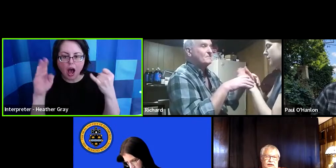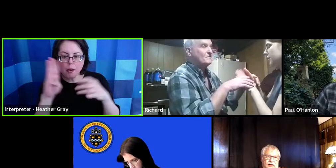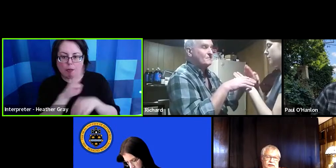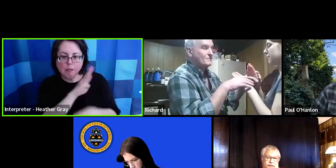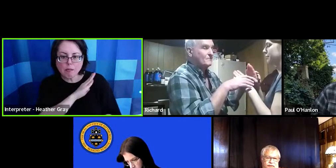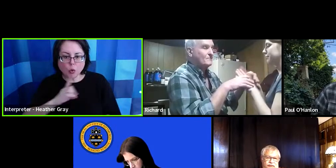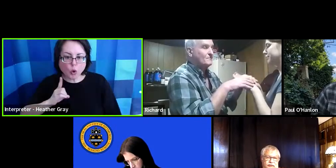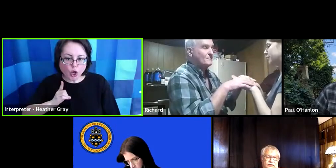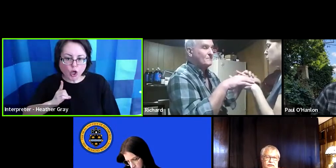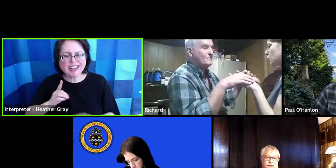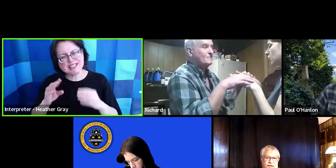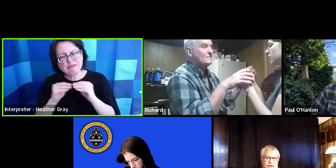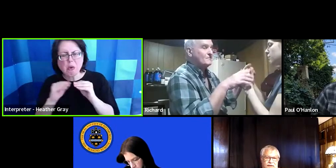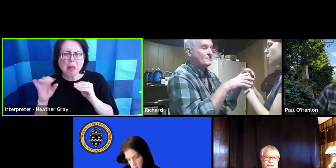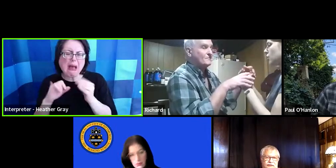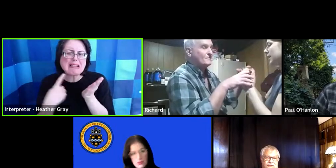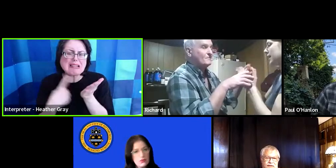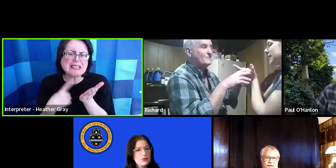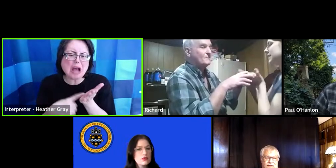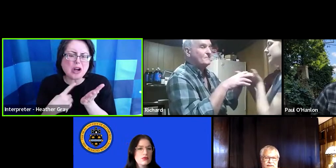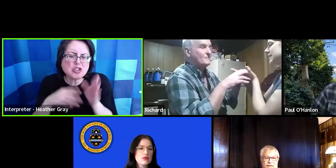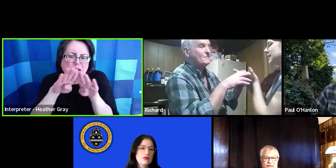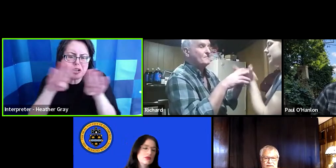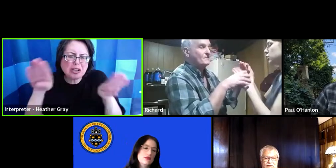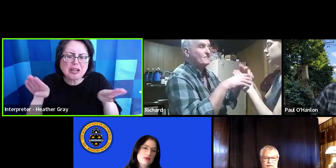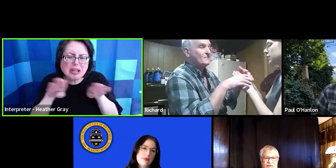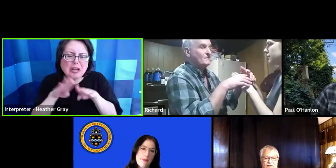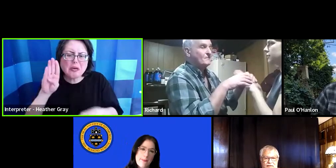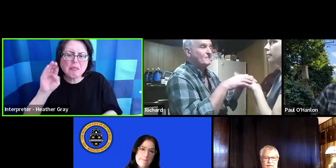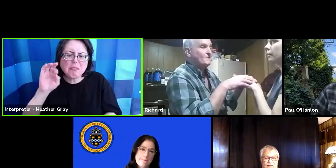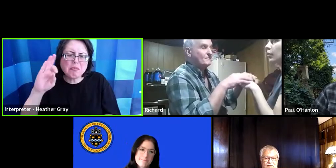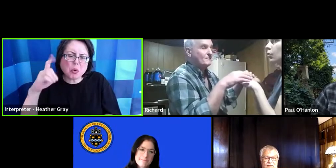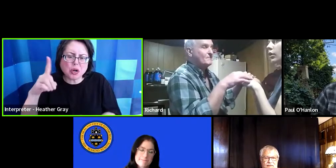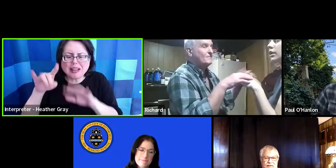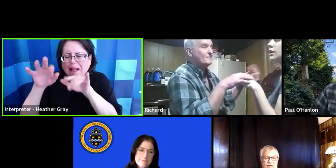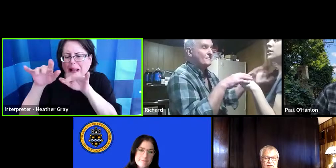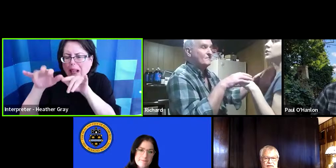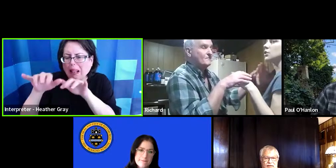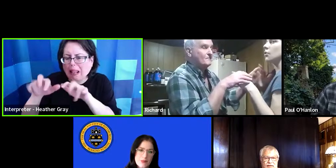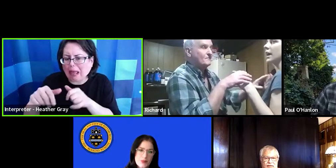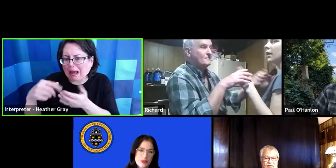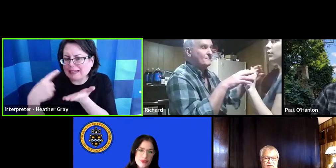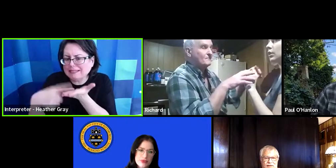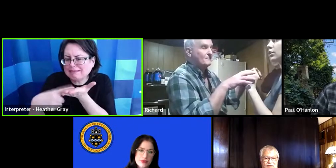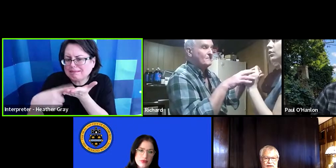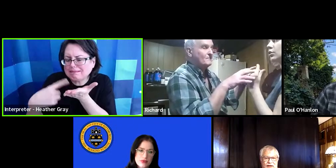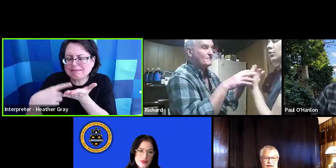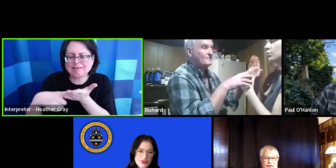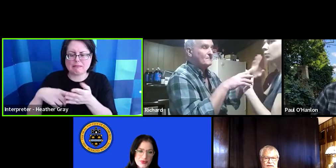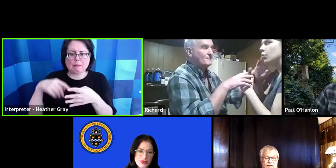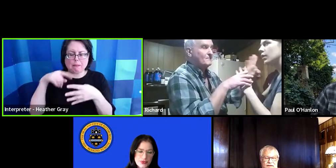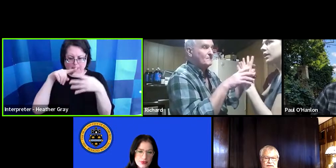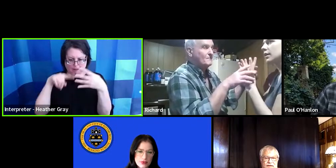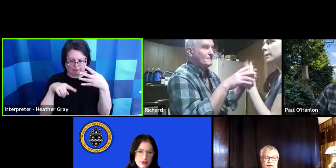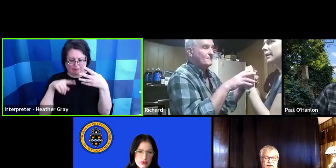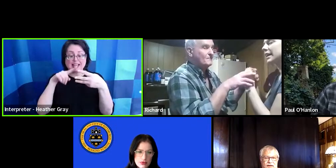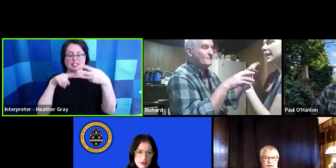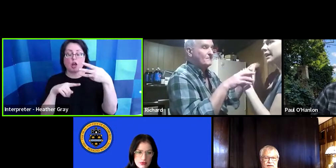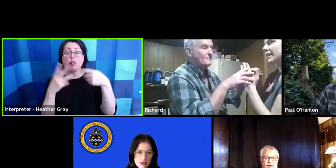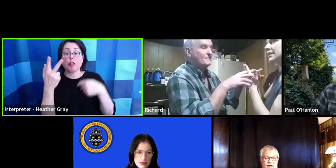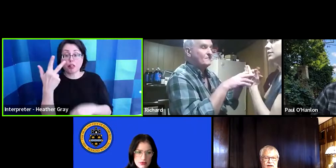what our small group is going to do is meet this week. We're meeting on Thursday